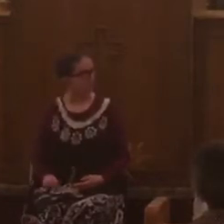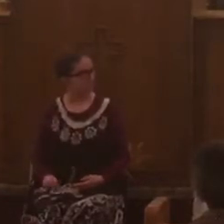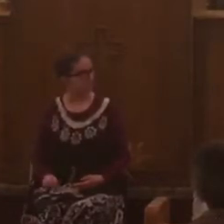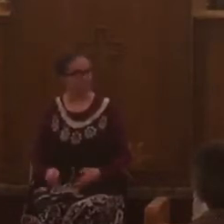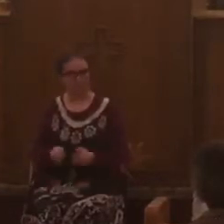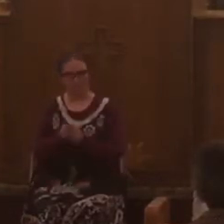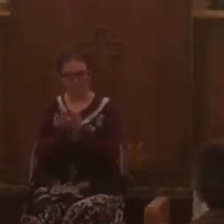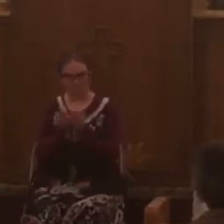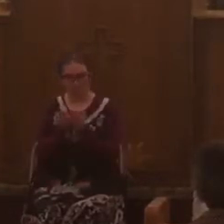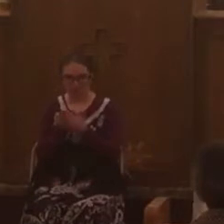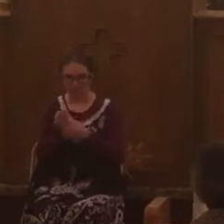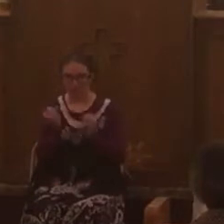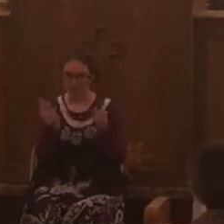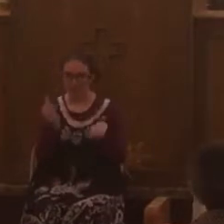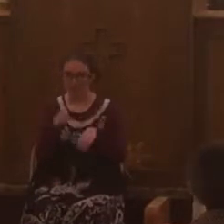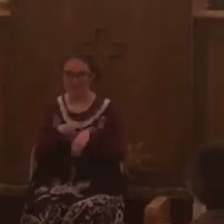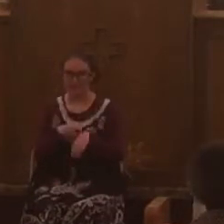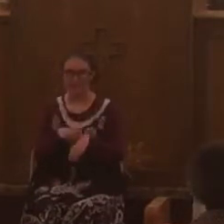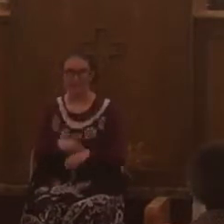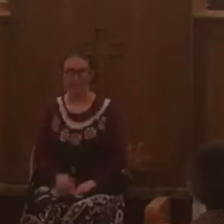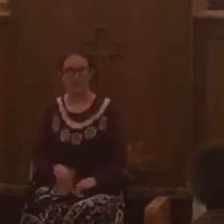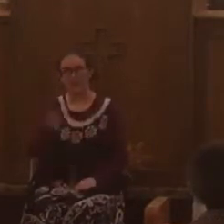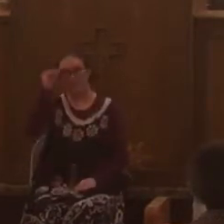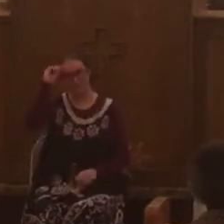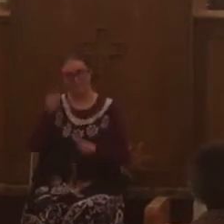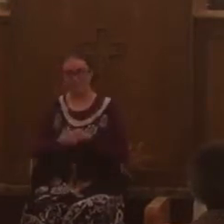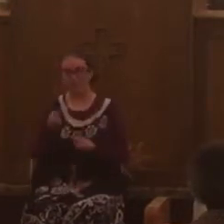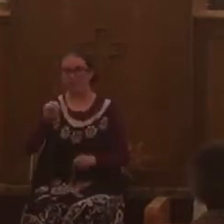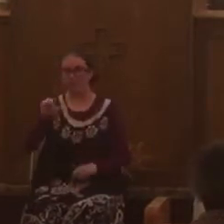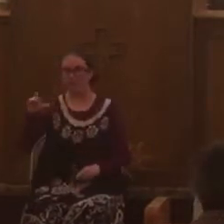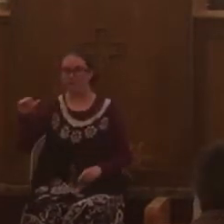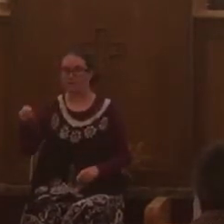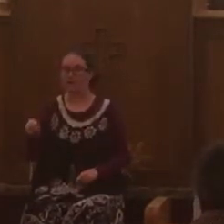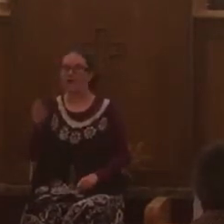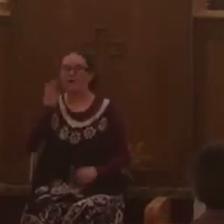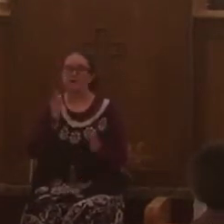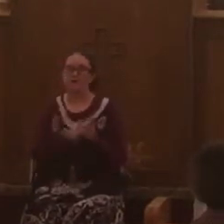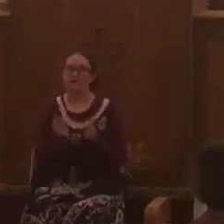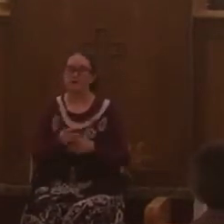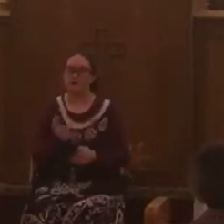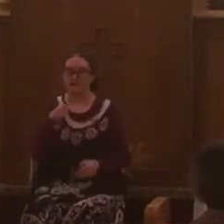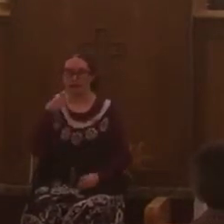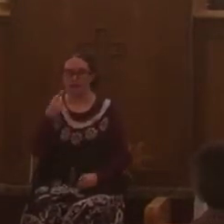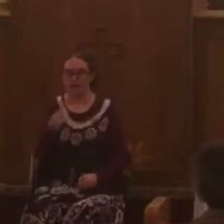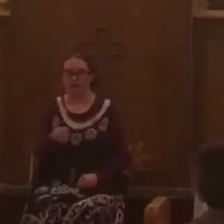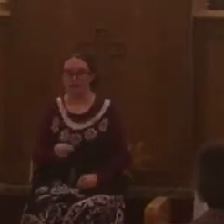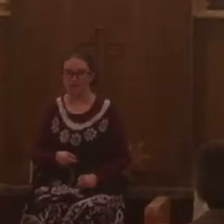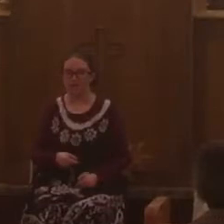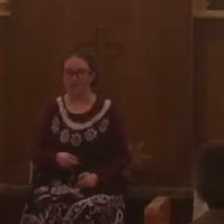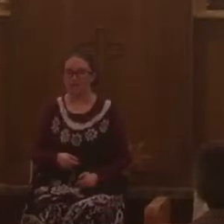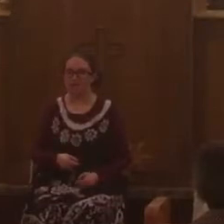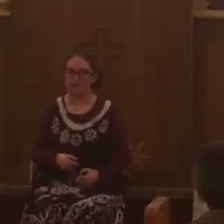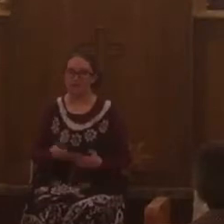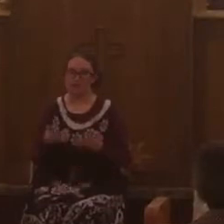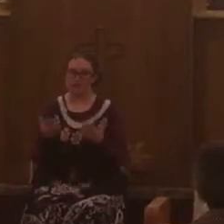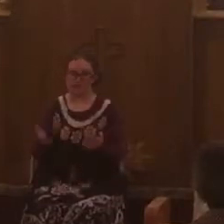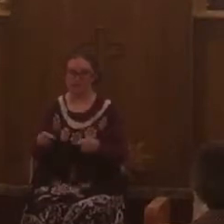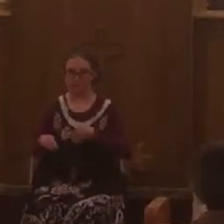And if we find them cheap enough, we'll give away a couple of bicycles. Maybe an iPod or two.